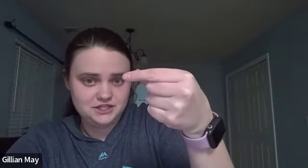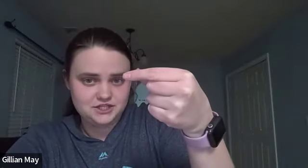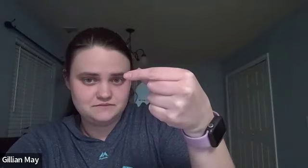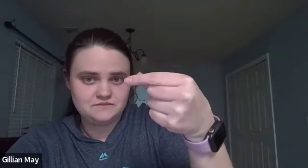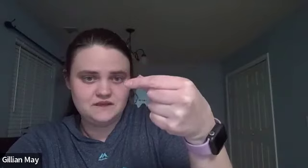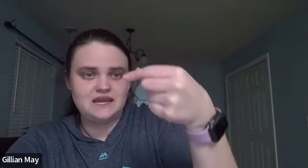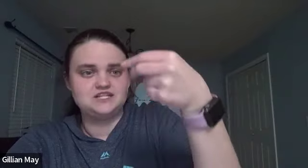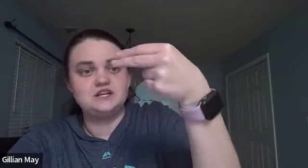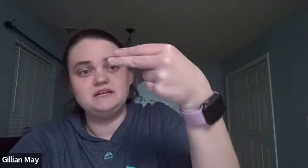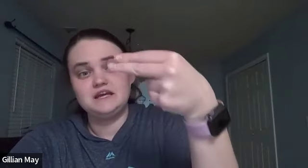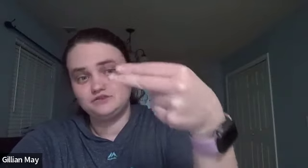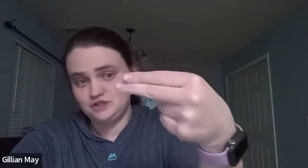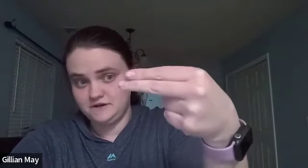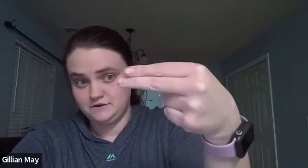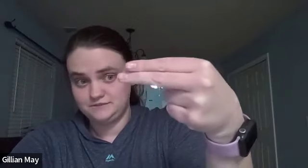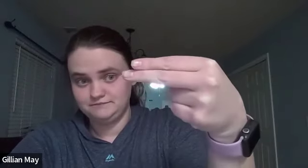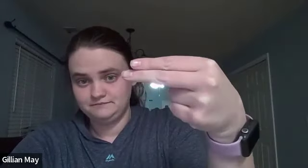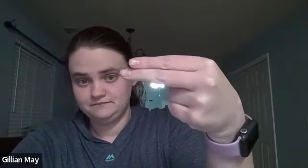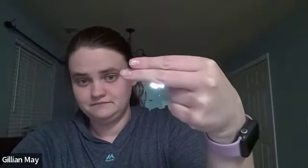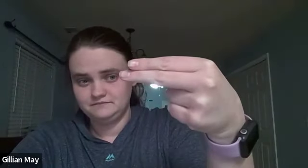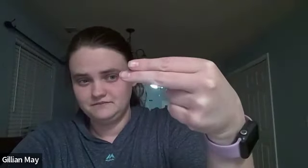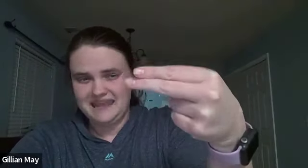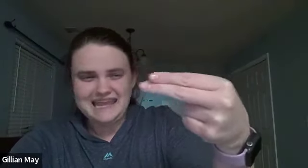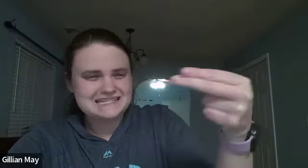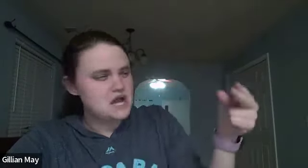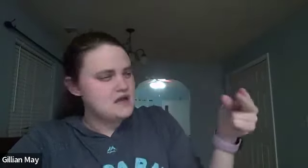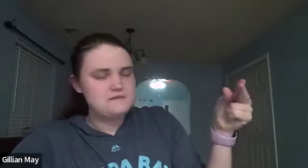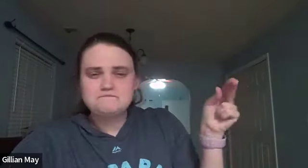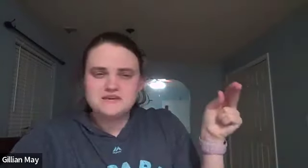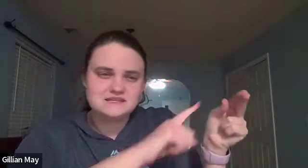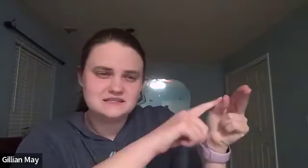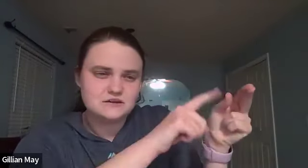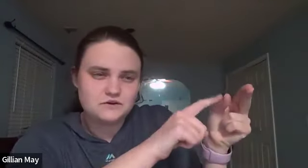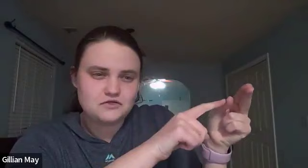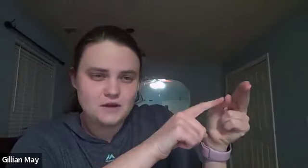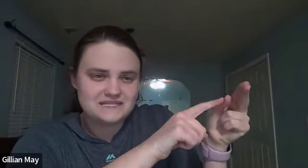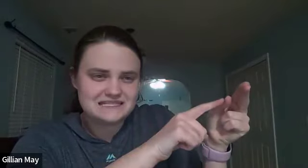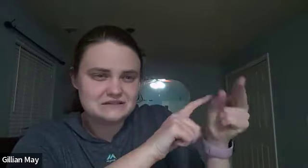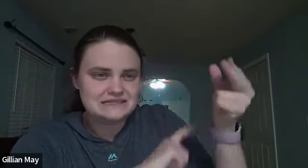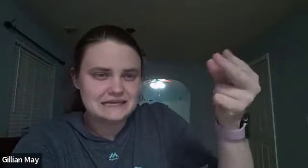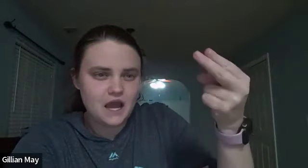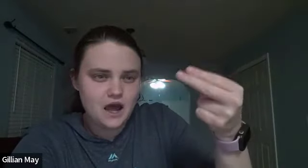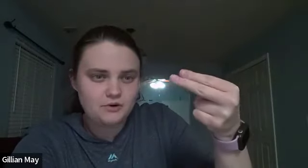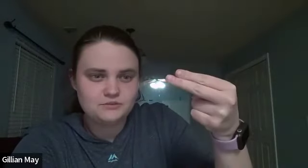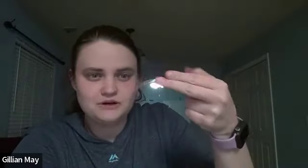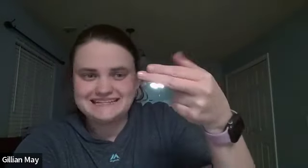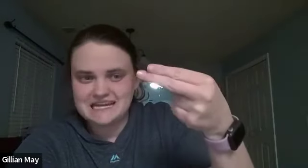H is going to be now 2 fingers. It's not the biggest deal if your thumb is still sticking up or you put it